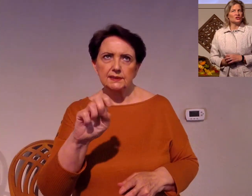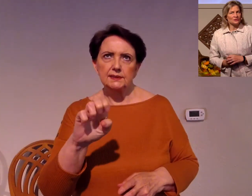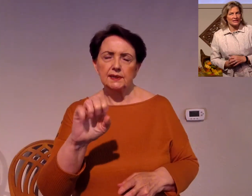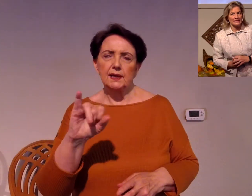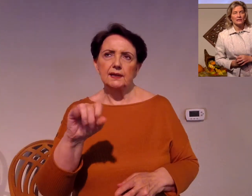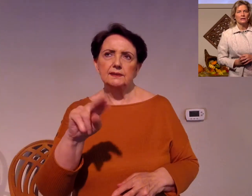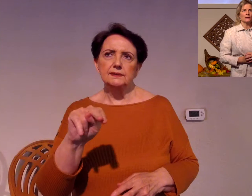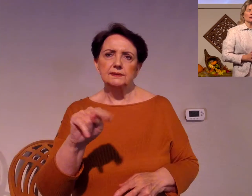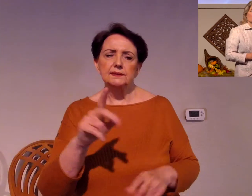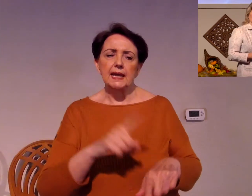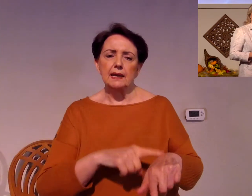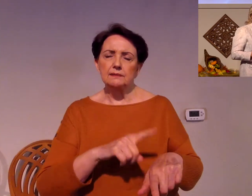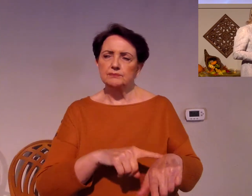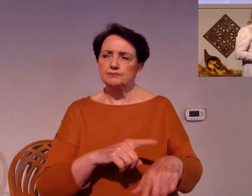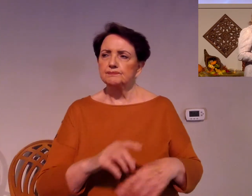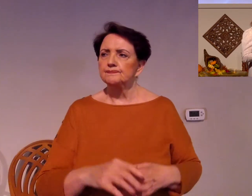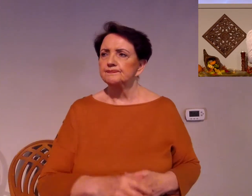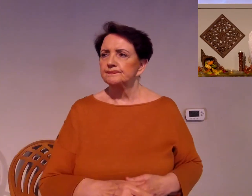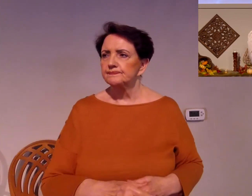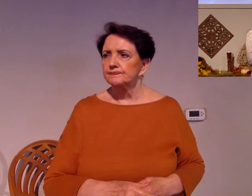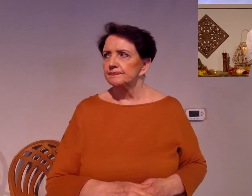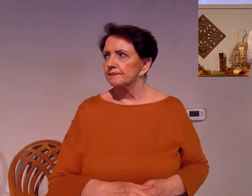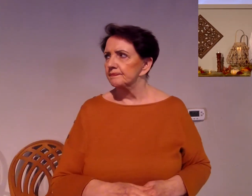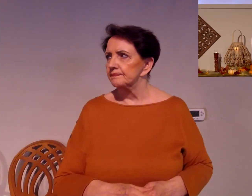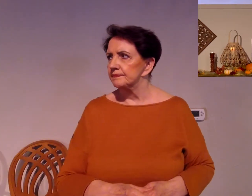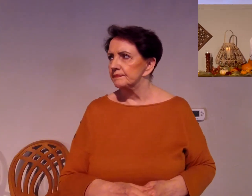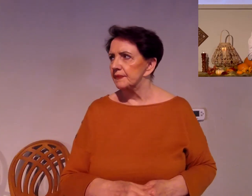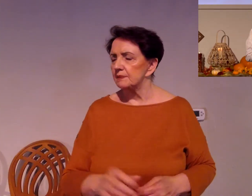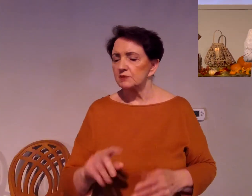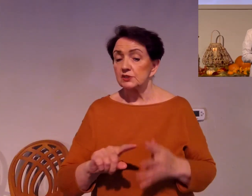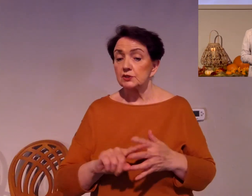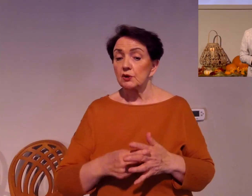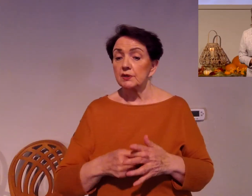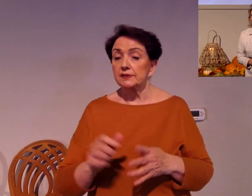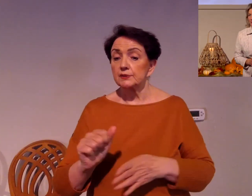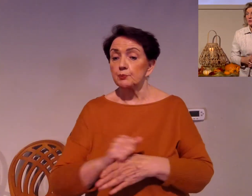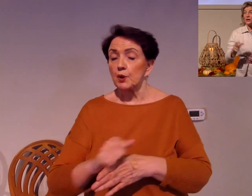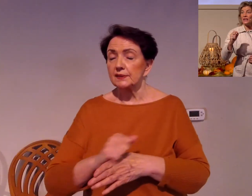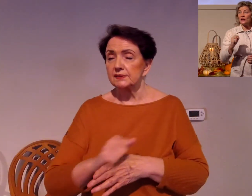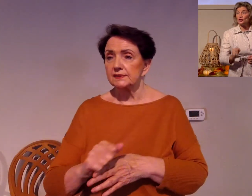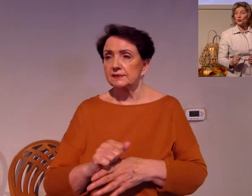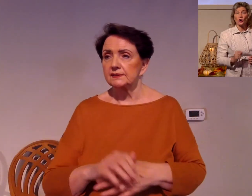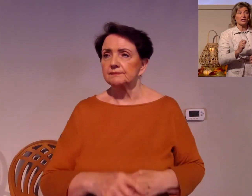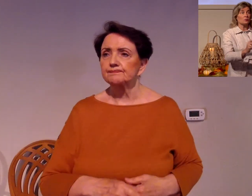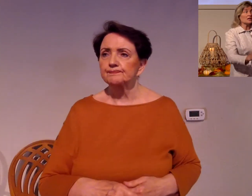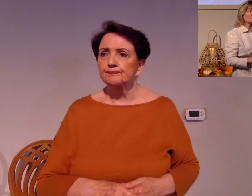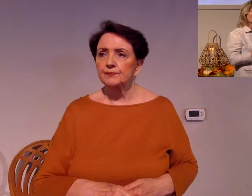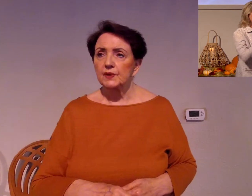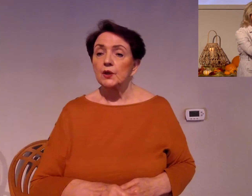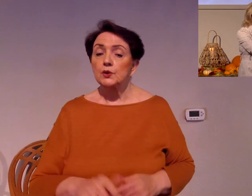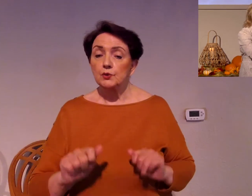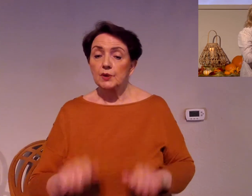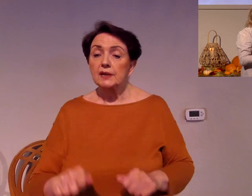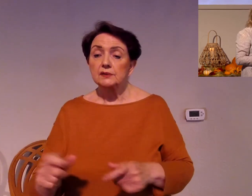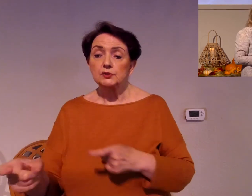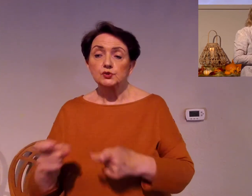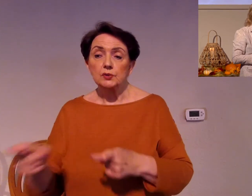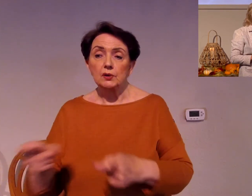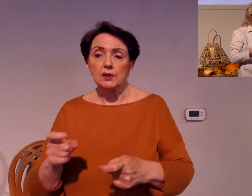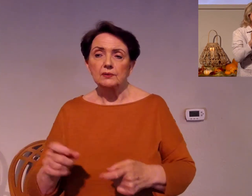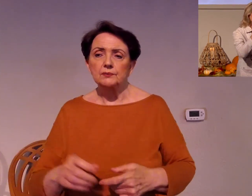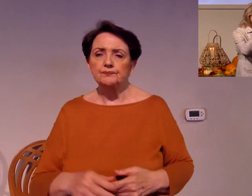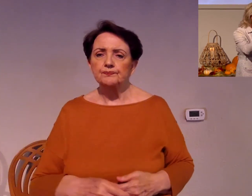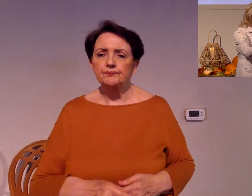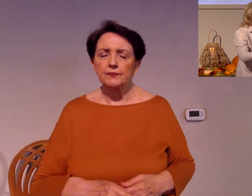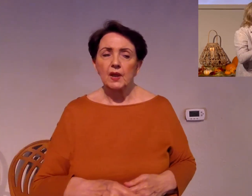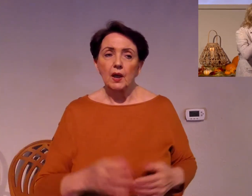It's juicy. And now I'm starting to practice Einstein time, and we can control it, and we can call in Einstein